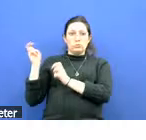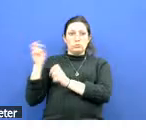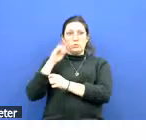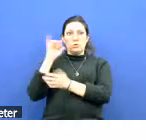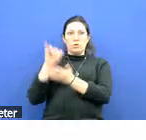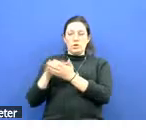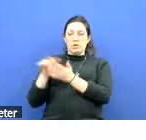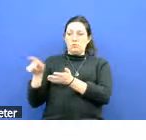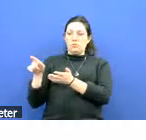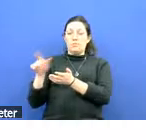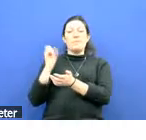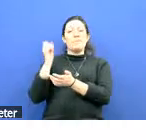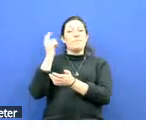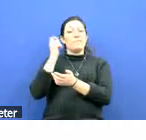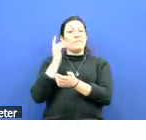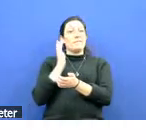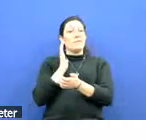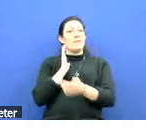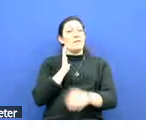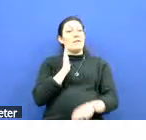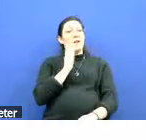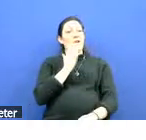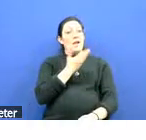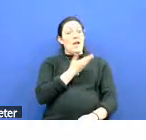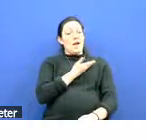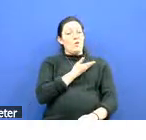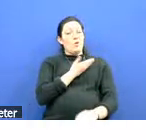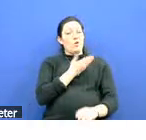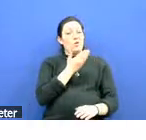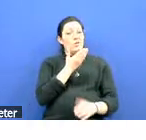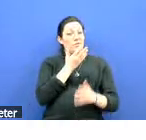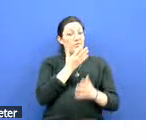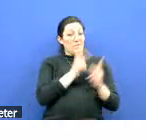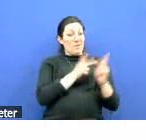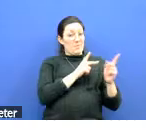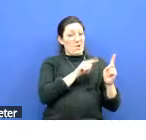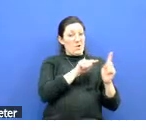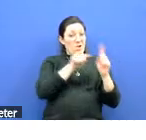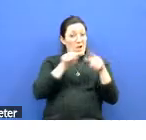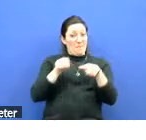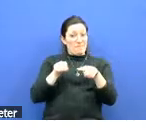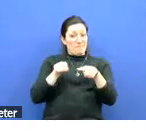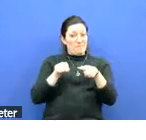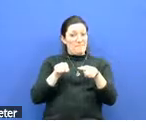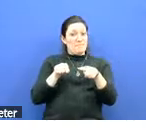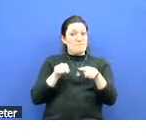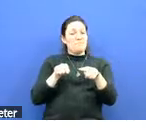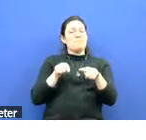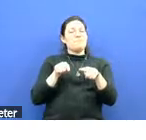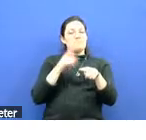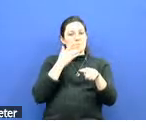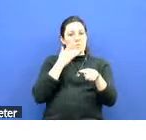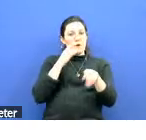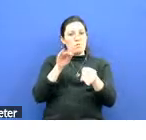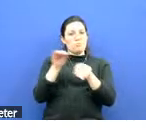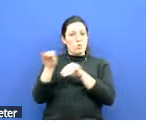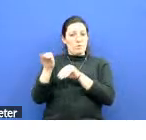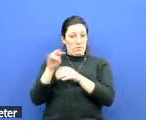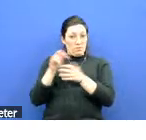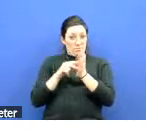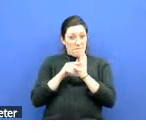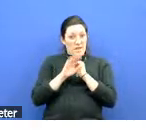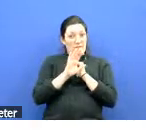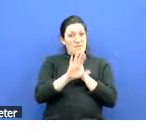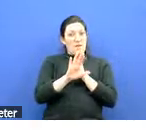Their focus is on rebuilding a transmission line, so their capacity or capability to relocate these things is not as good as a